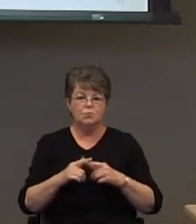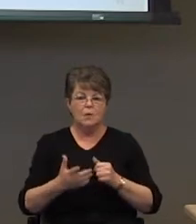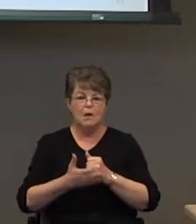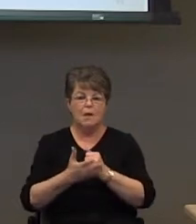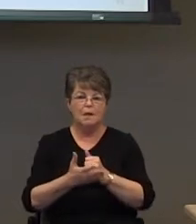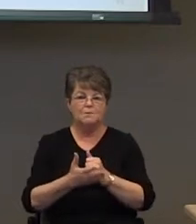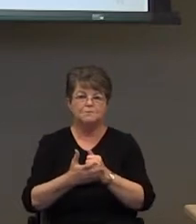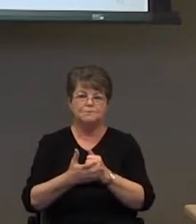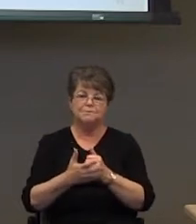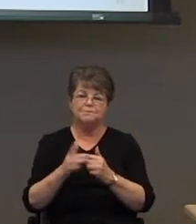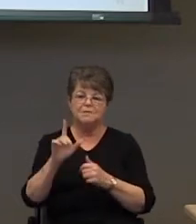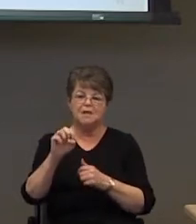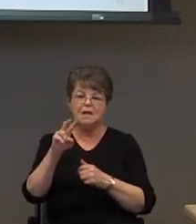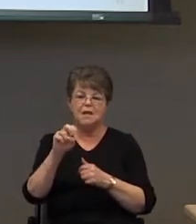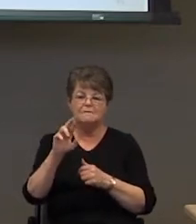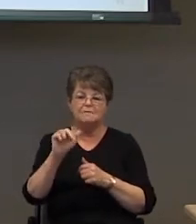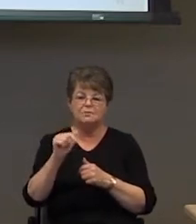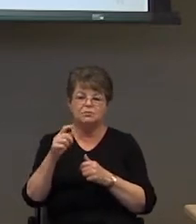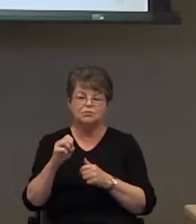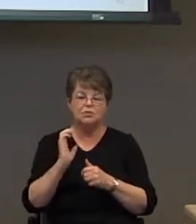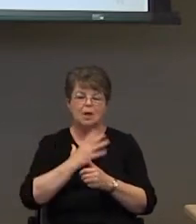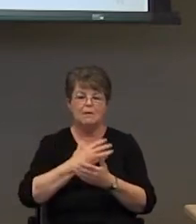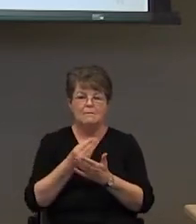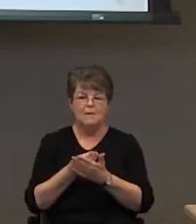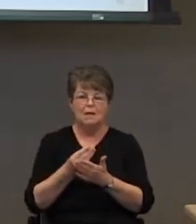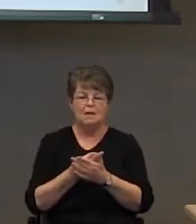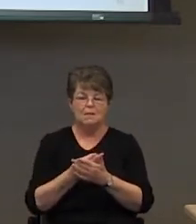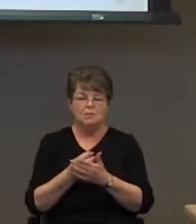leverage our public dollars to make that happen?